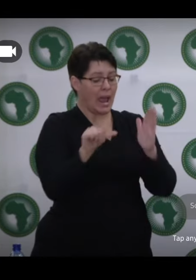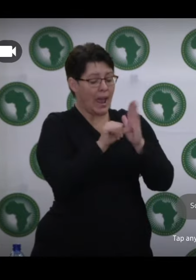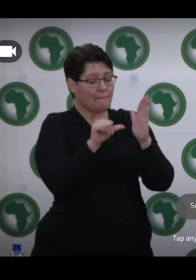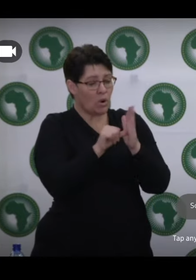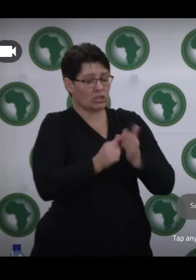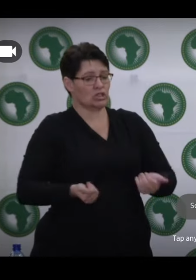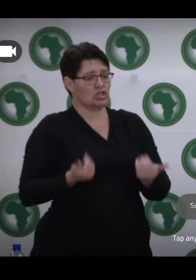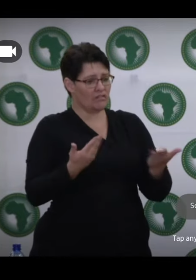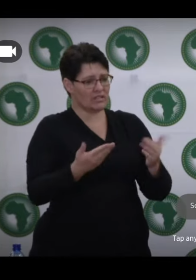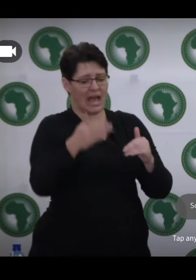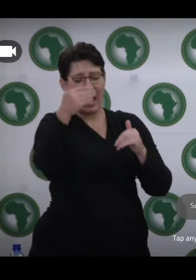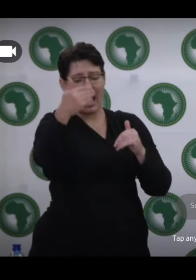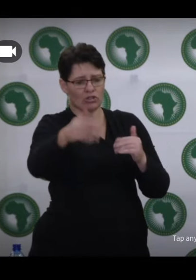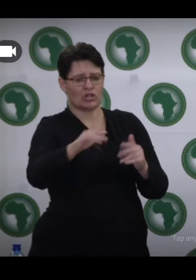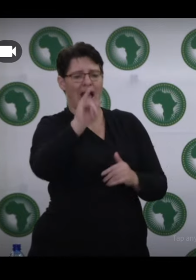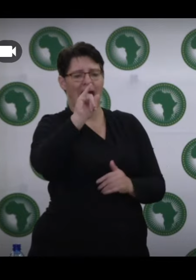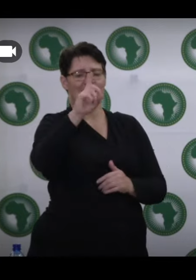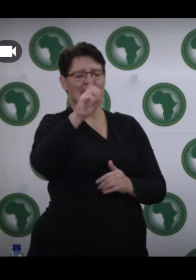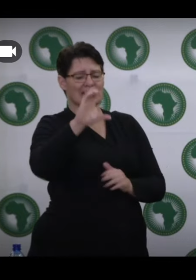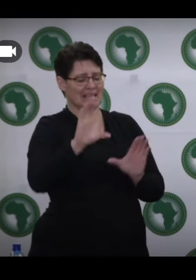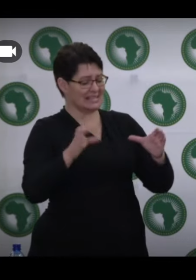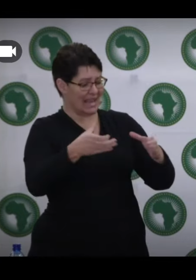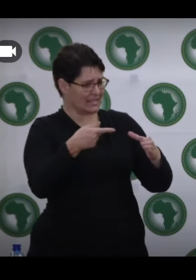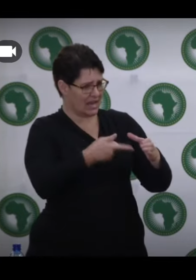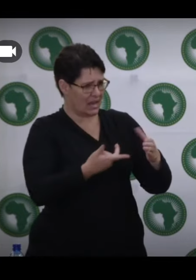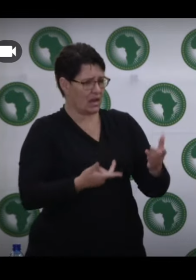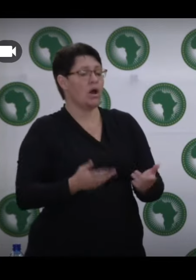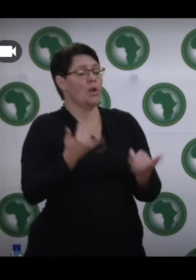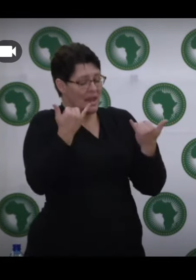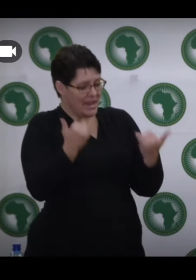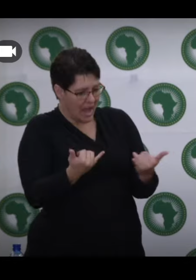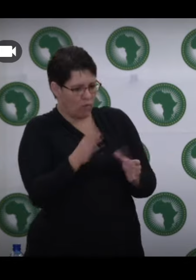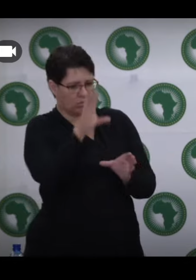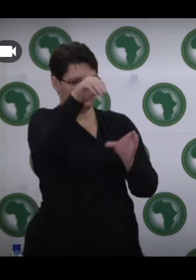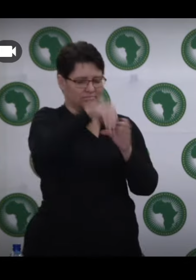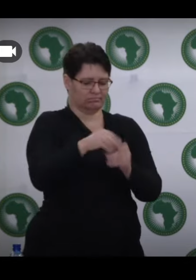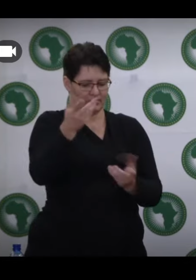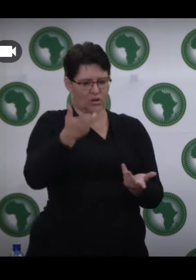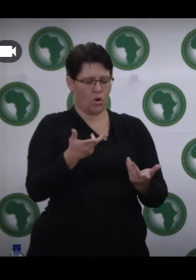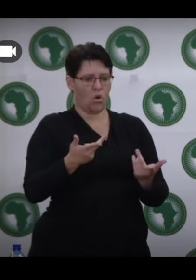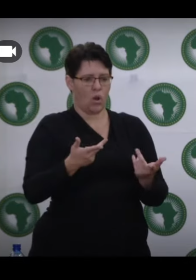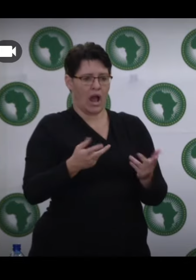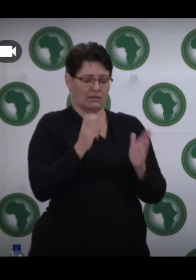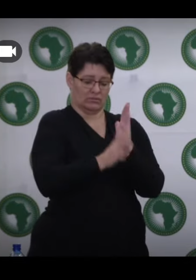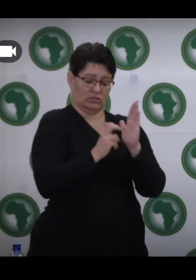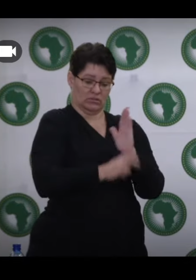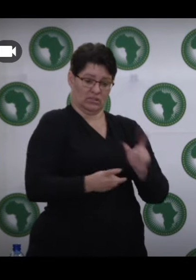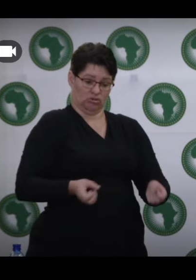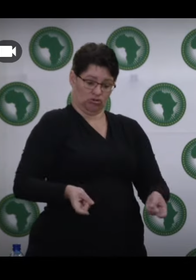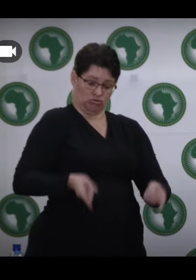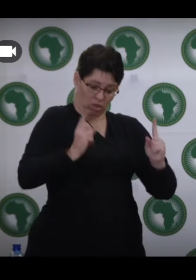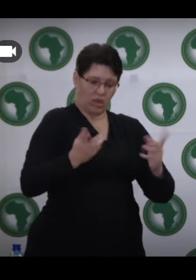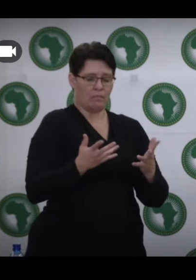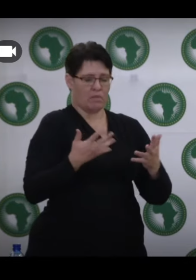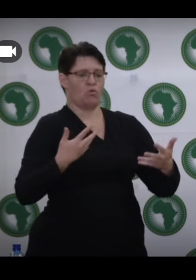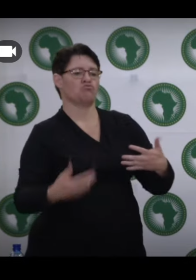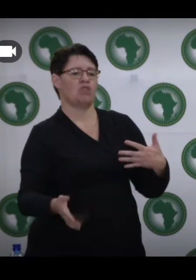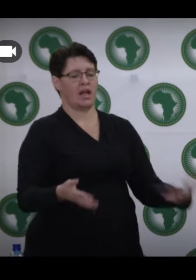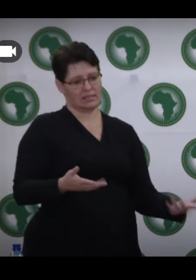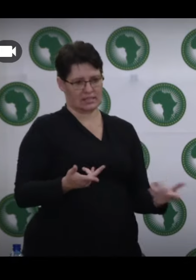services that fall outside the normal IDC sectors will now be considered. So we've relaxed the arrangement in